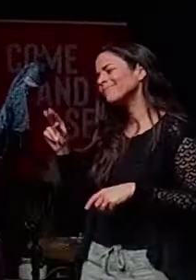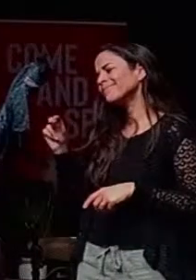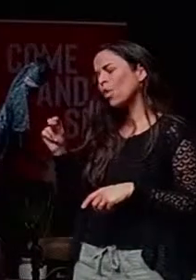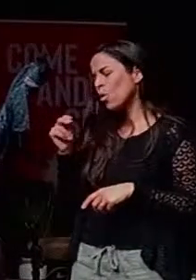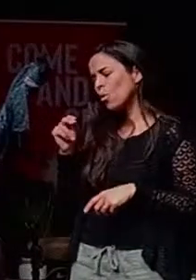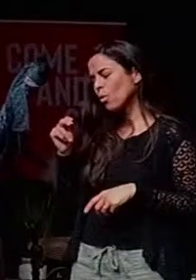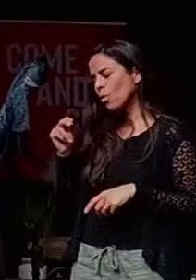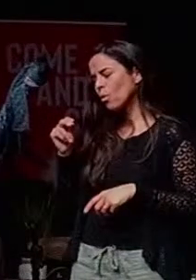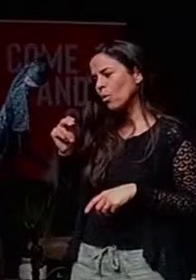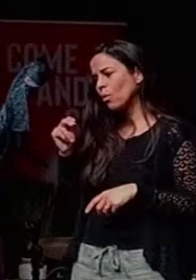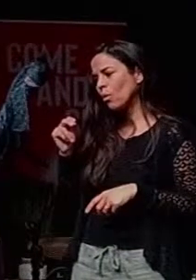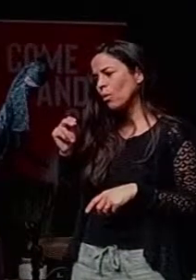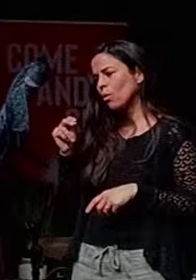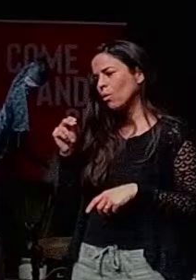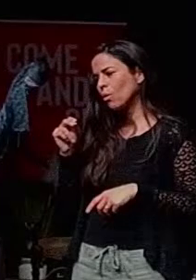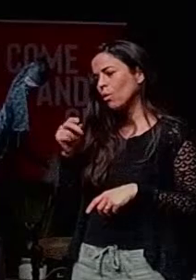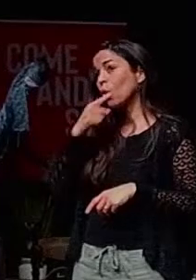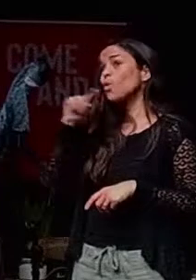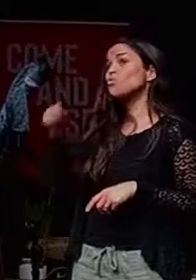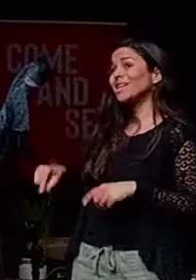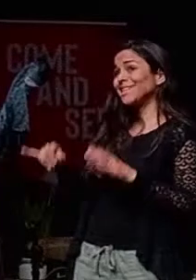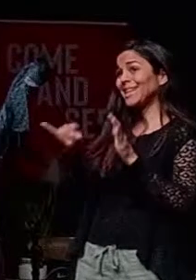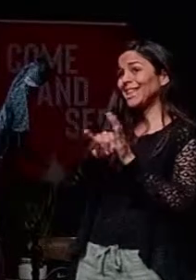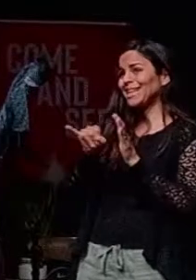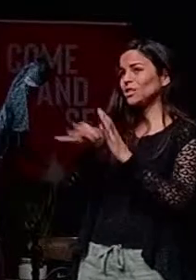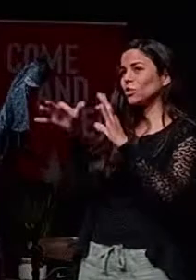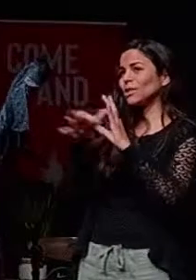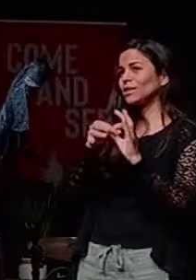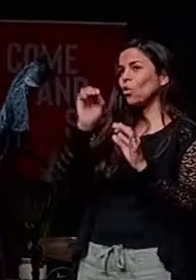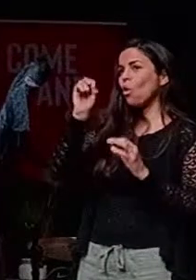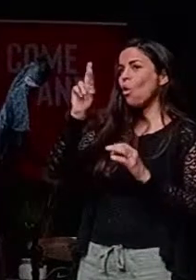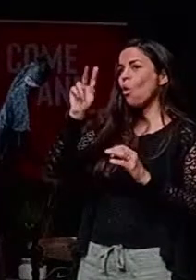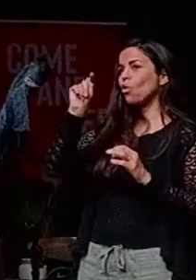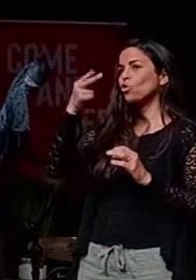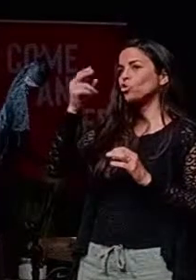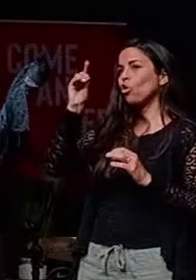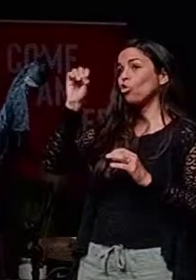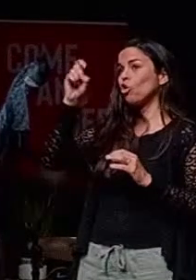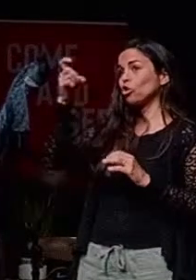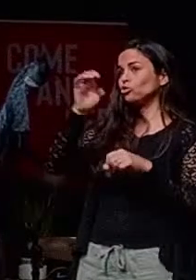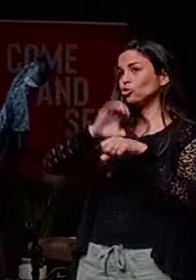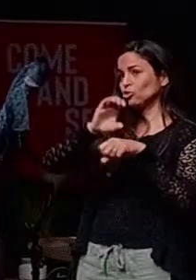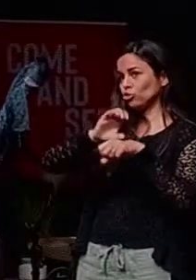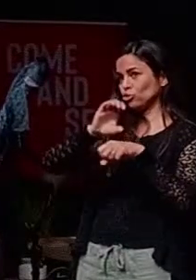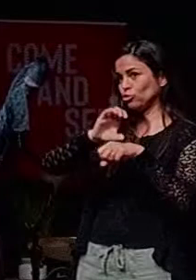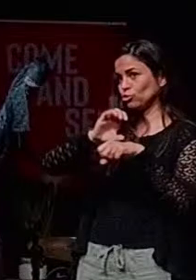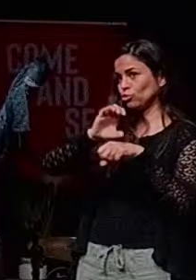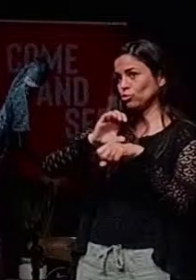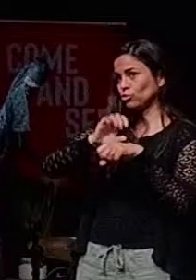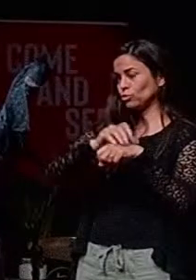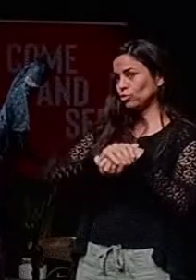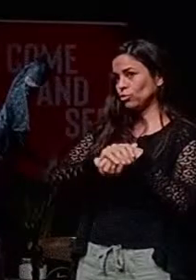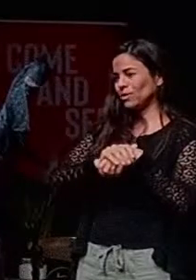times, Russian identity is tied to Orthodox, because it's part of that is like